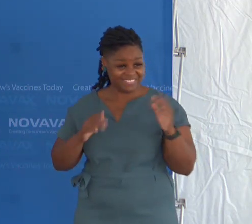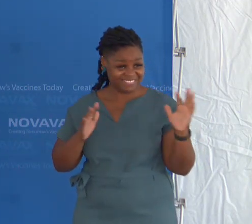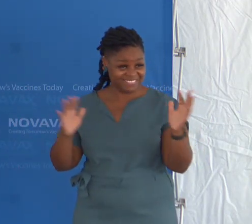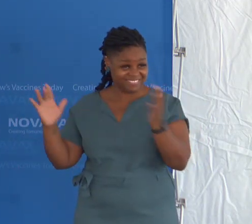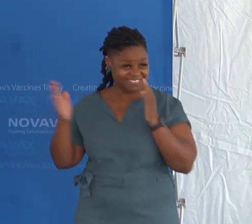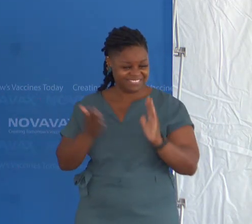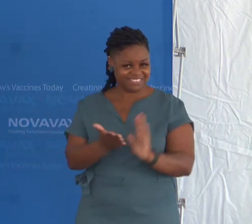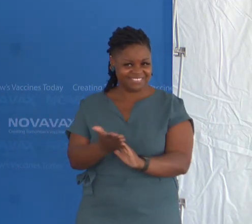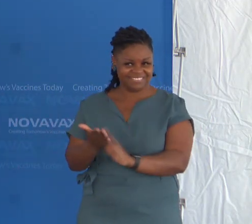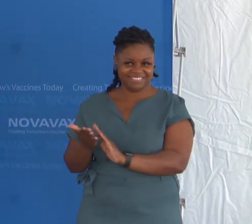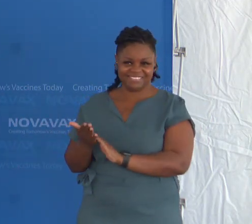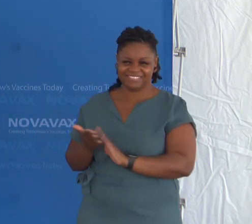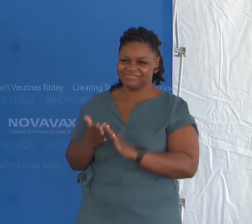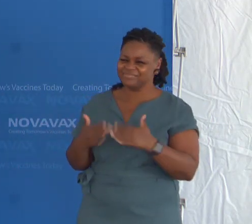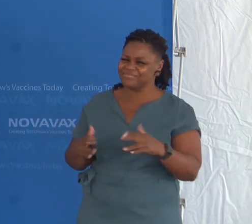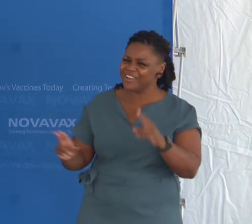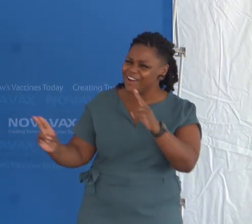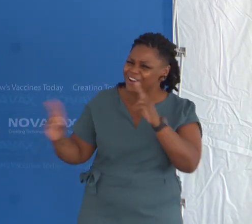here.